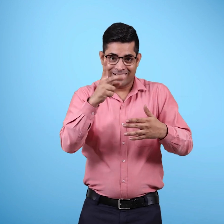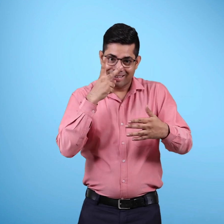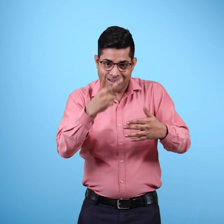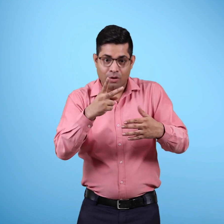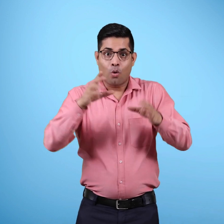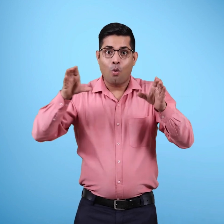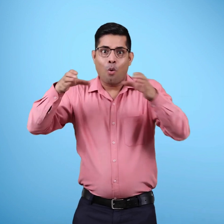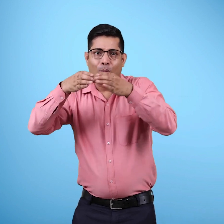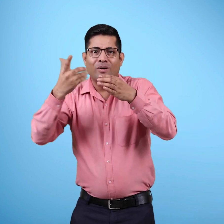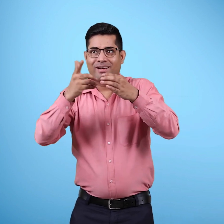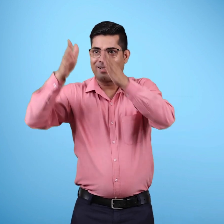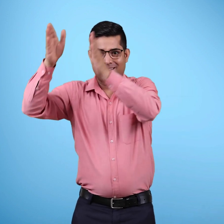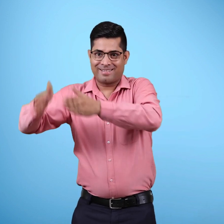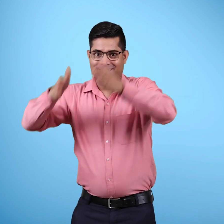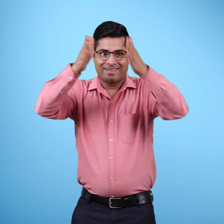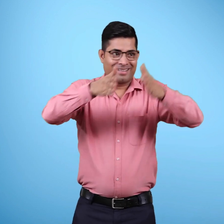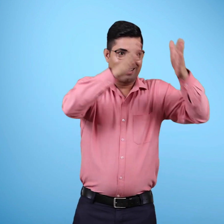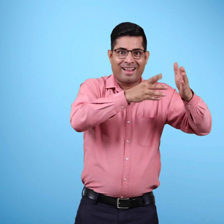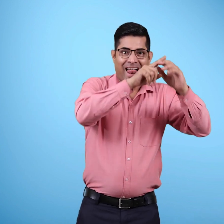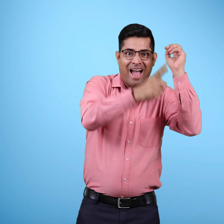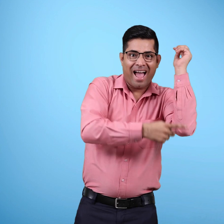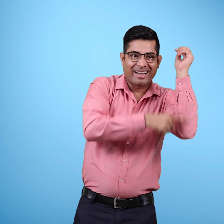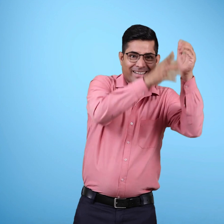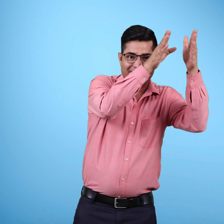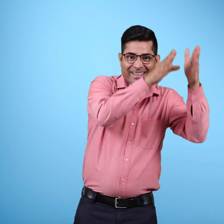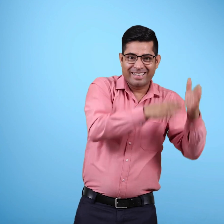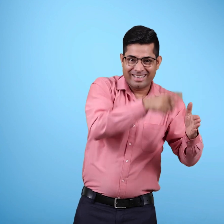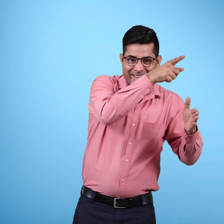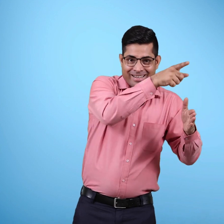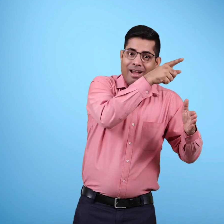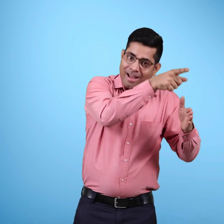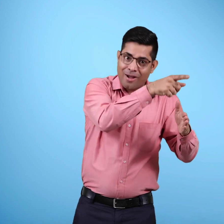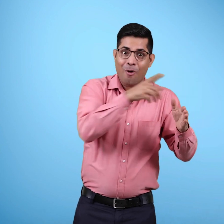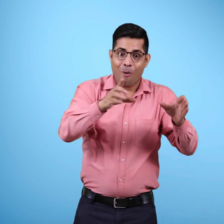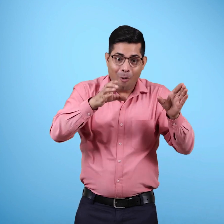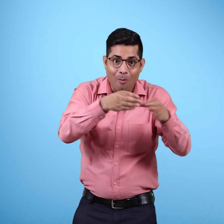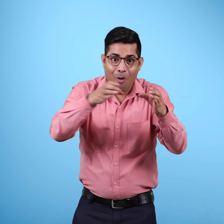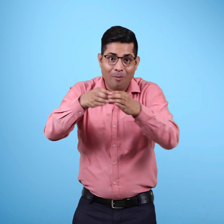the plants listed by you and complete column 4 in the table 7.1?